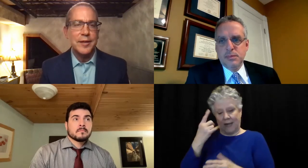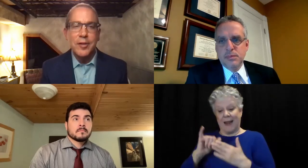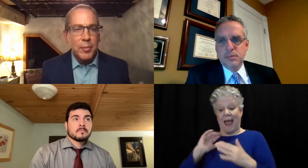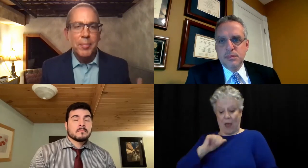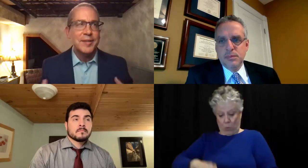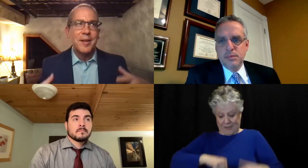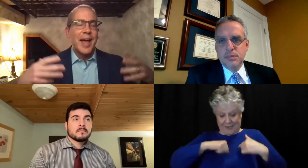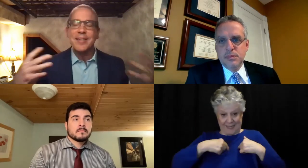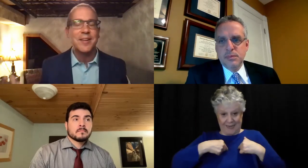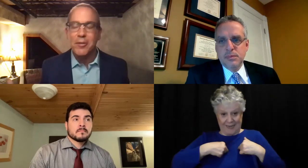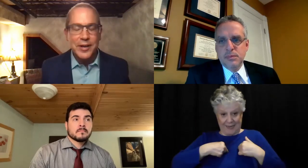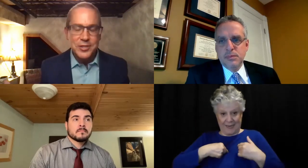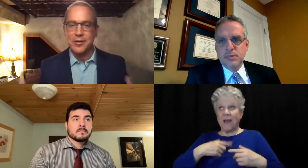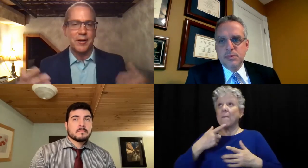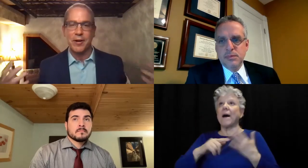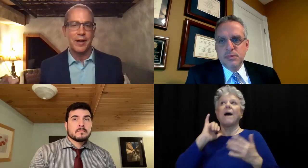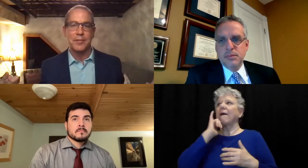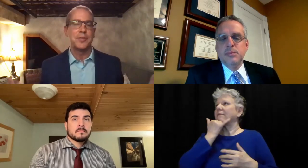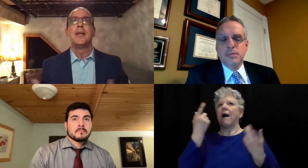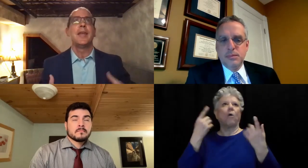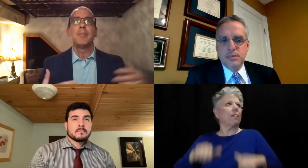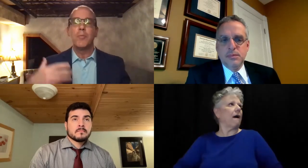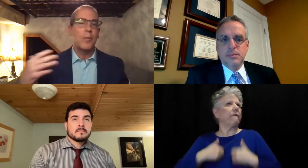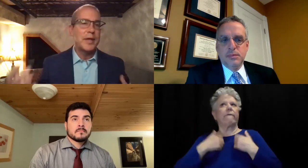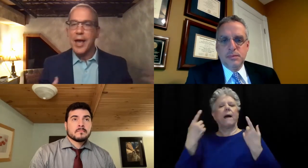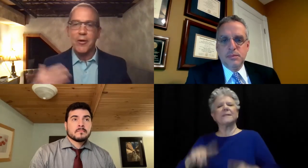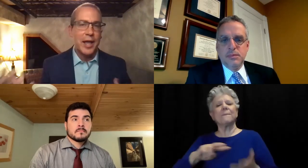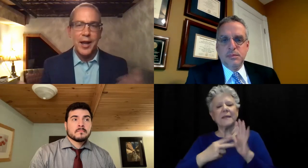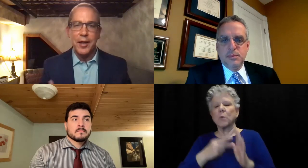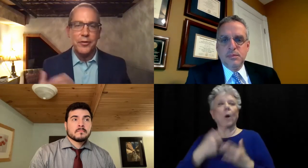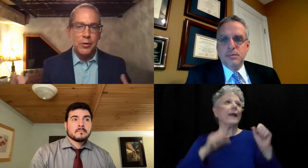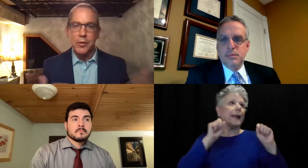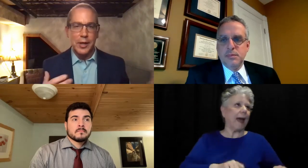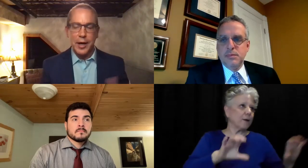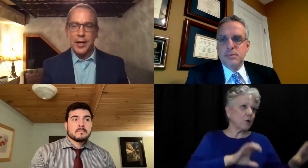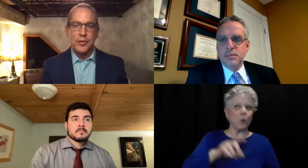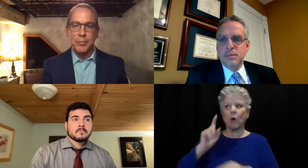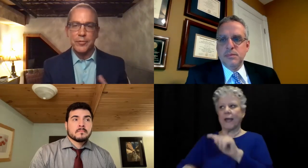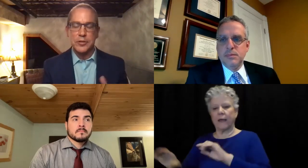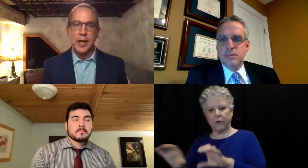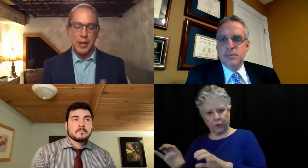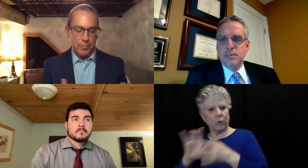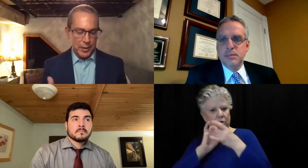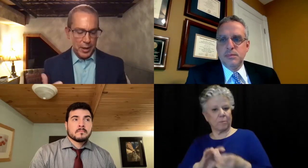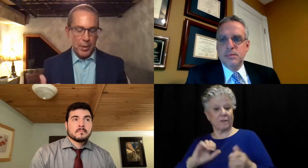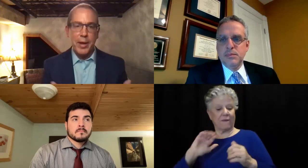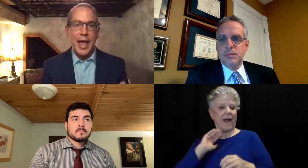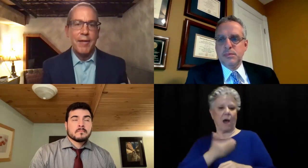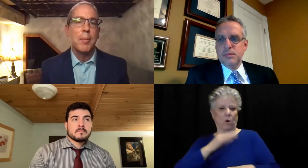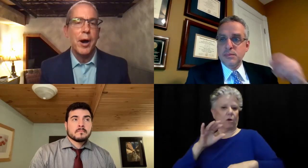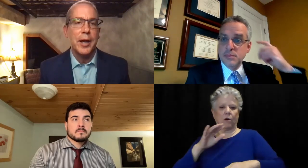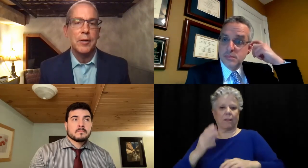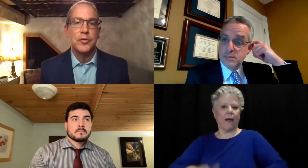is not determined by some accidental feature of our lives, namely what we can or cannot do in terms of functionality, but